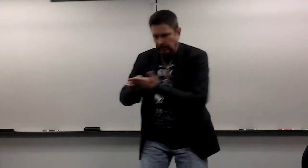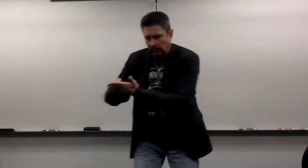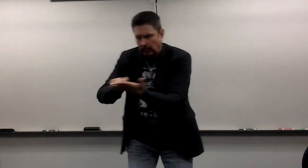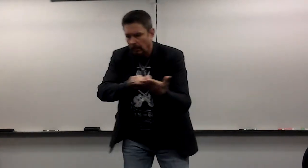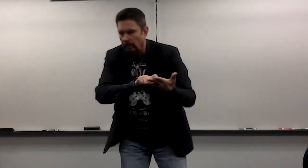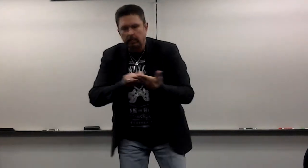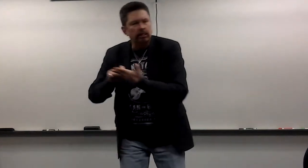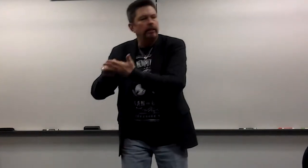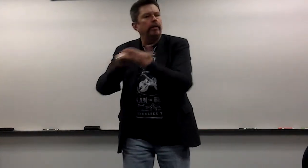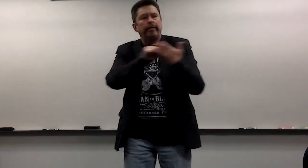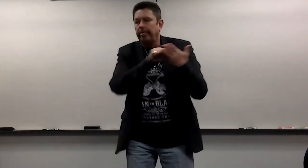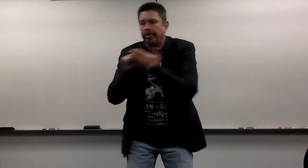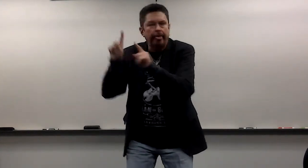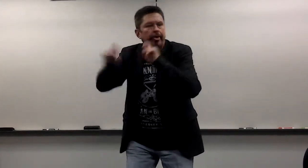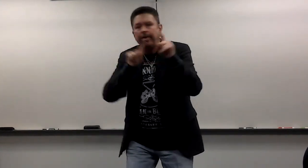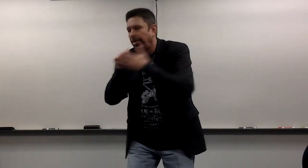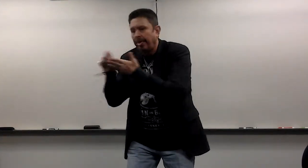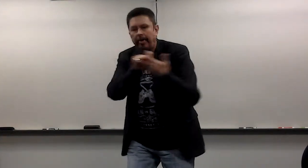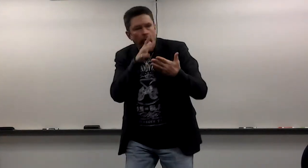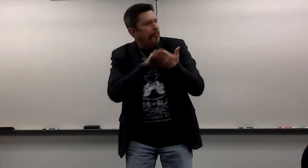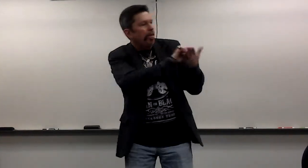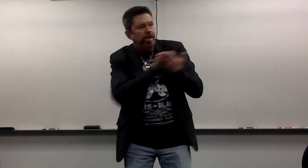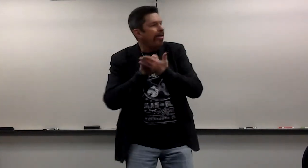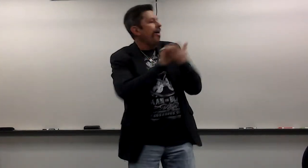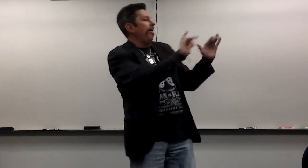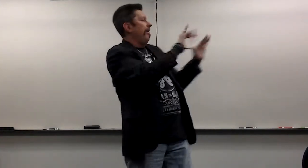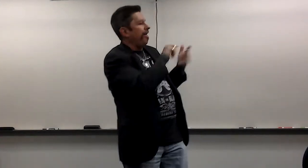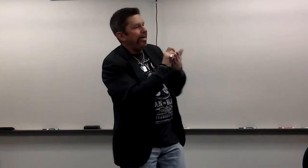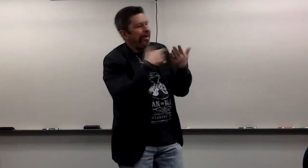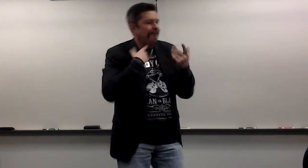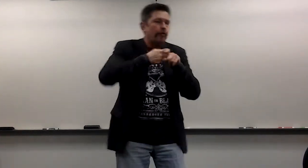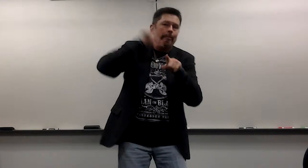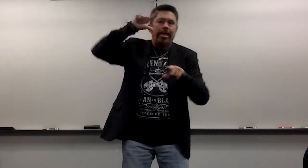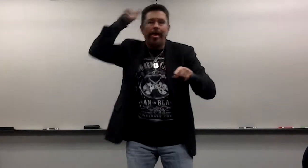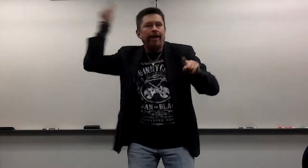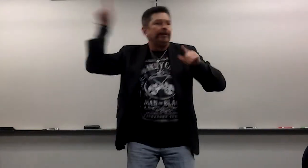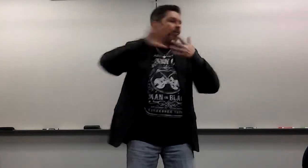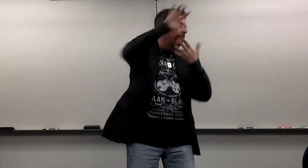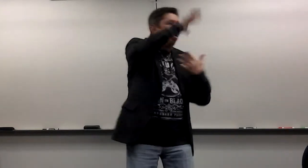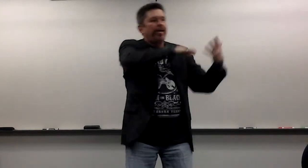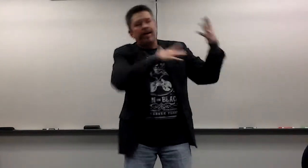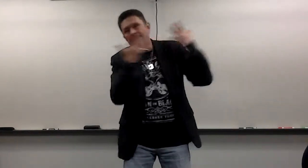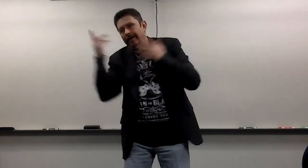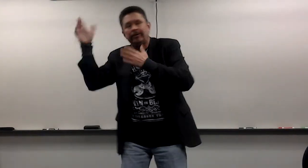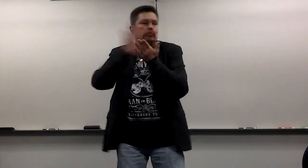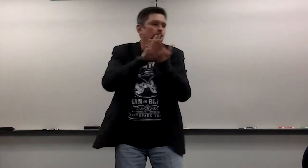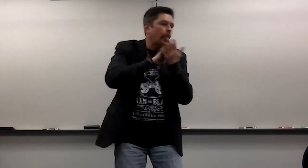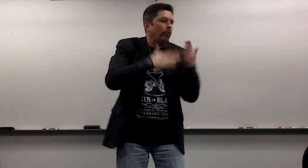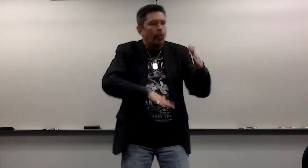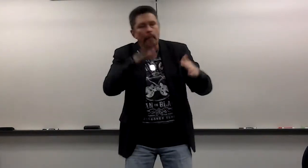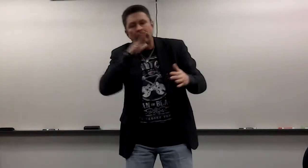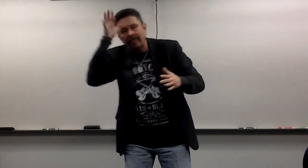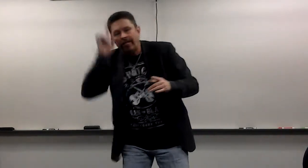And then a 6th person came up. They were asking questions. They were from Gallaudet. One was from